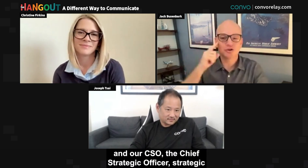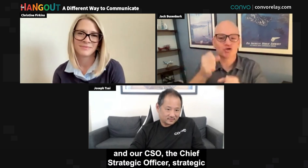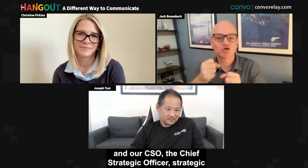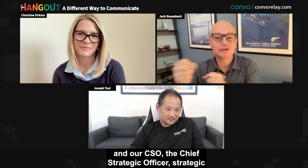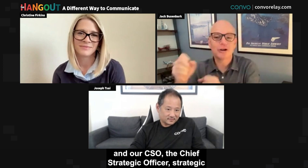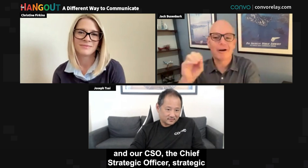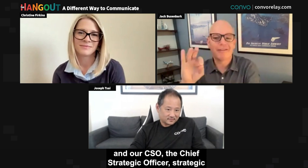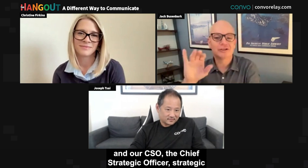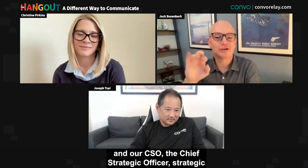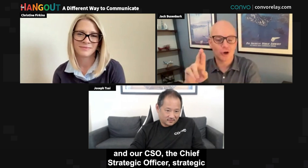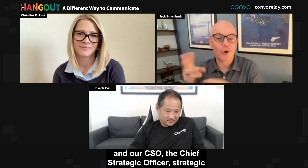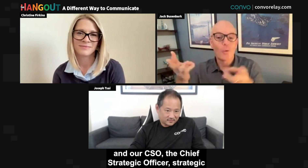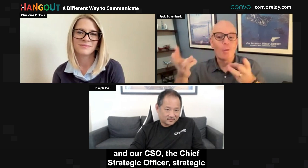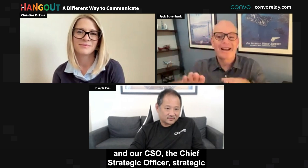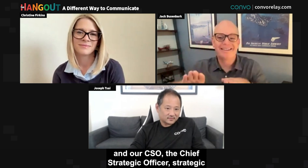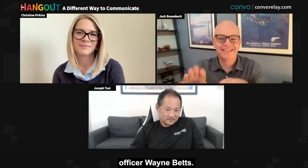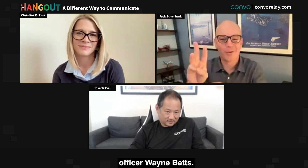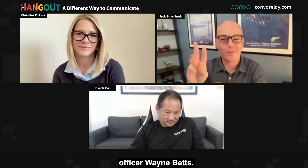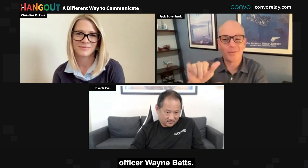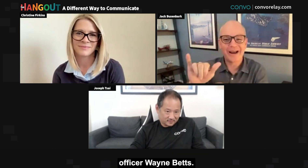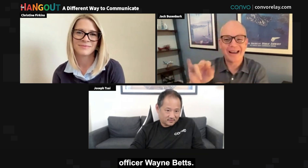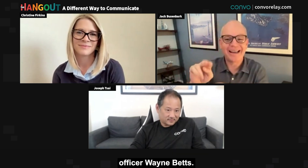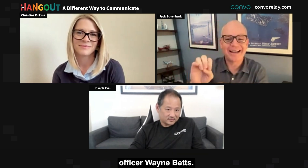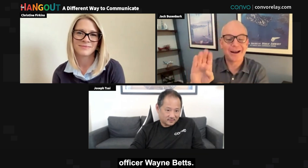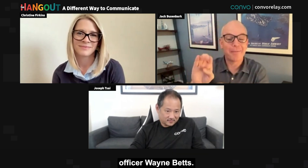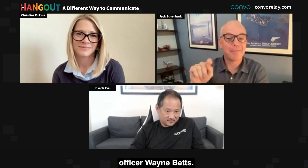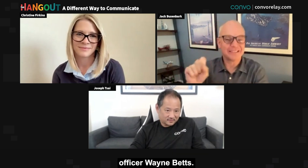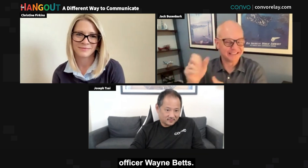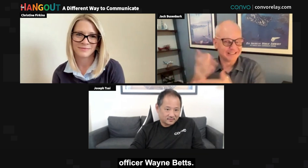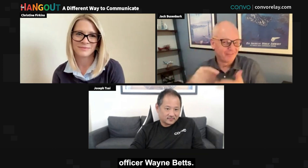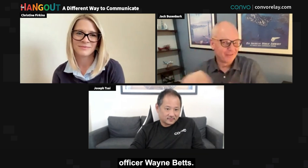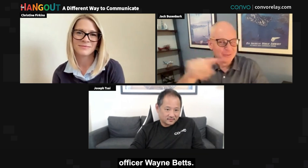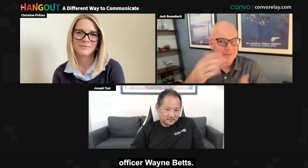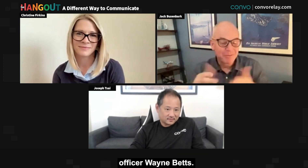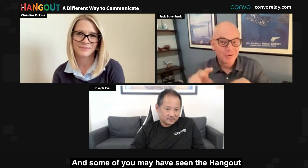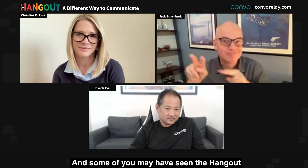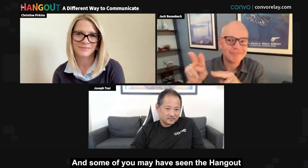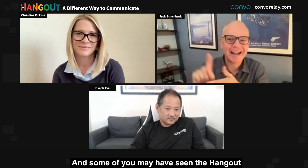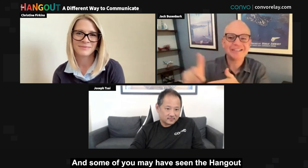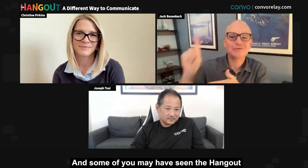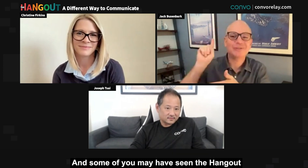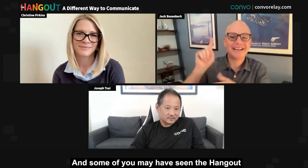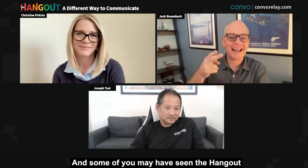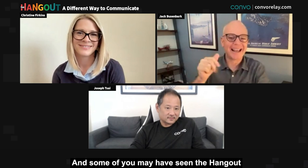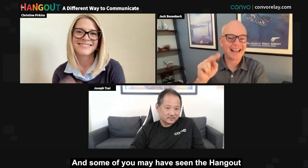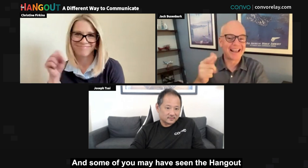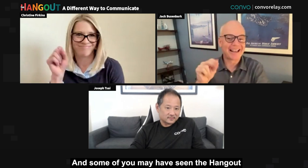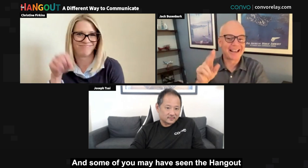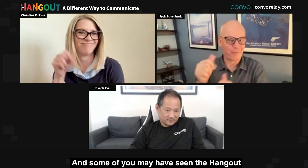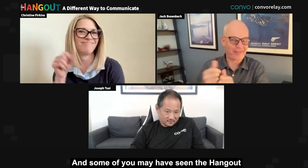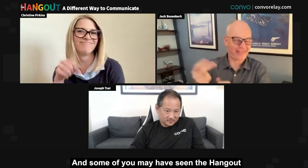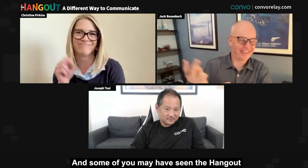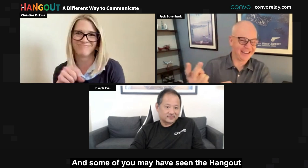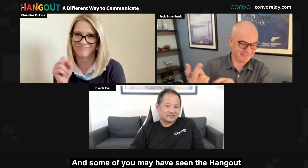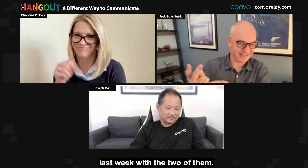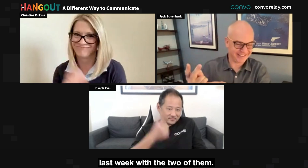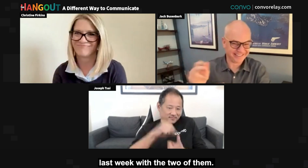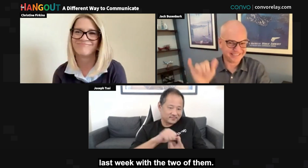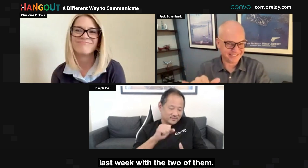the Chief Strategy Officer, Wayne Betts. And some of you may have seen the hangout last week with the